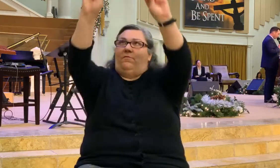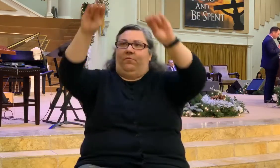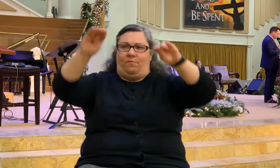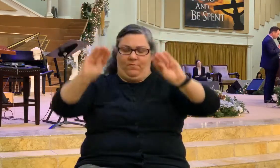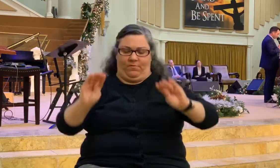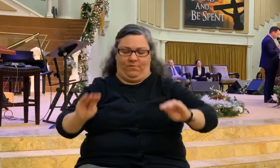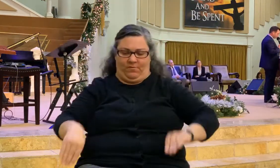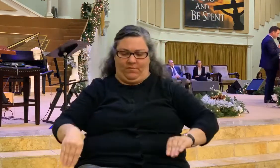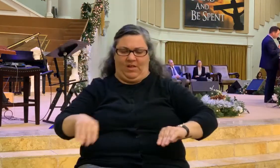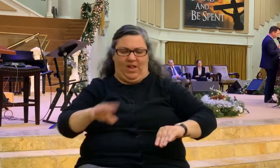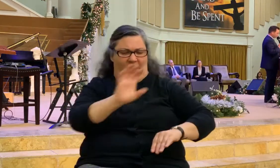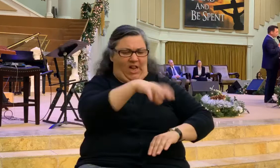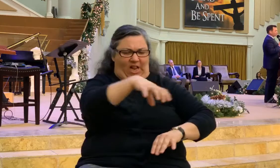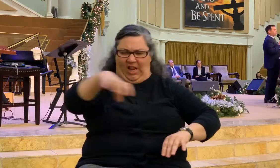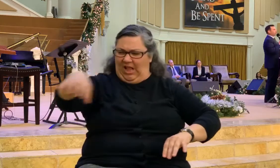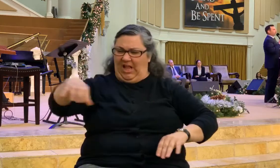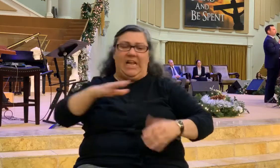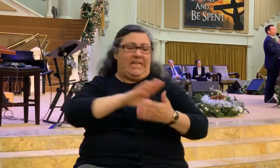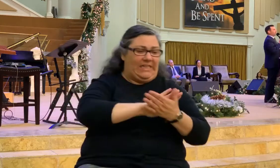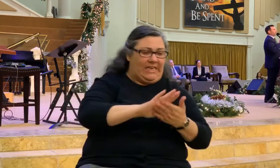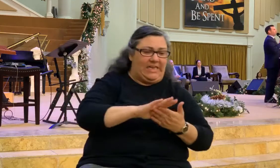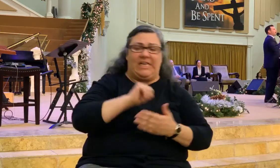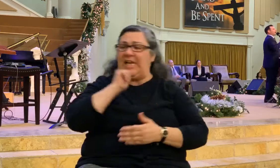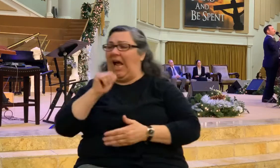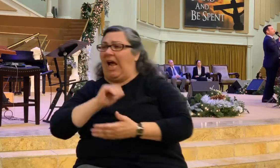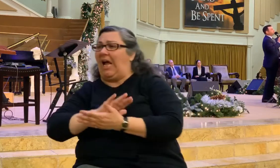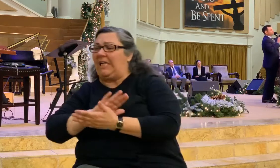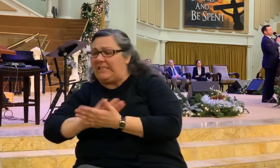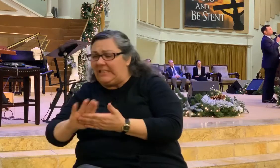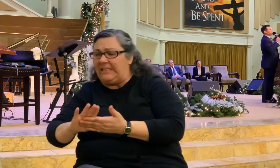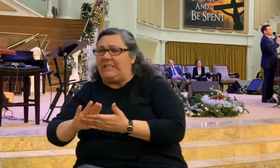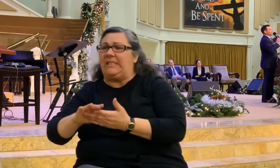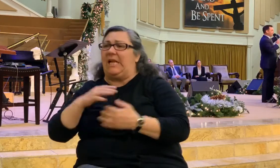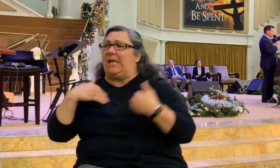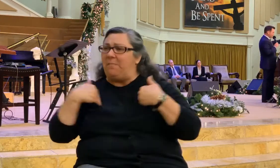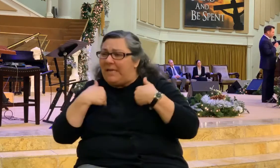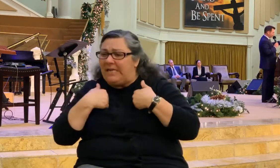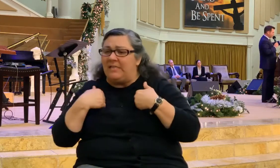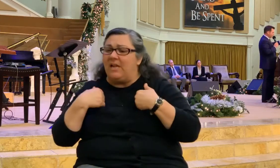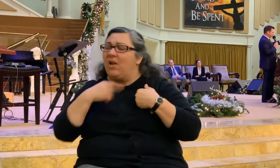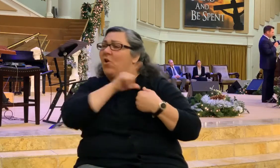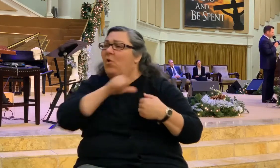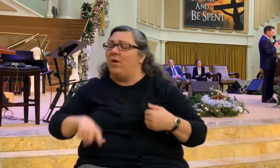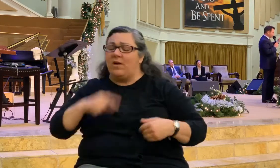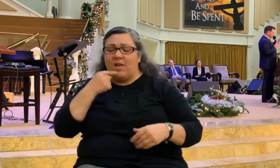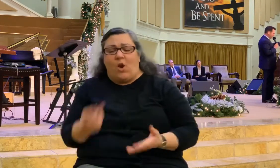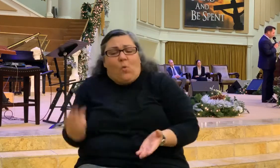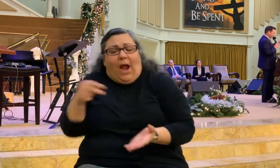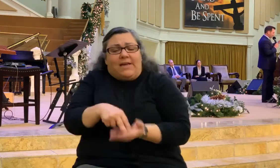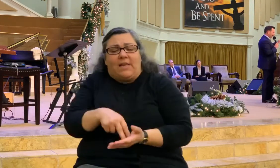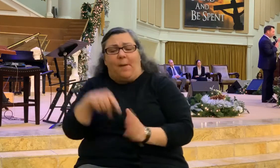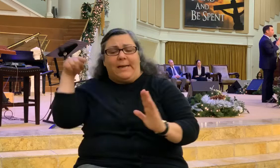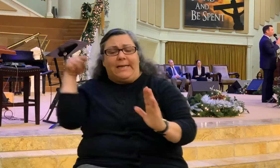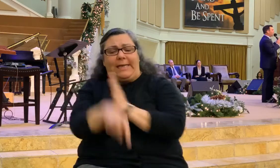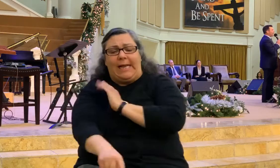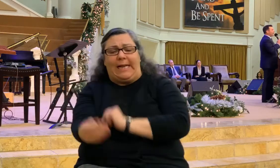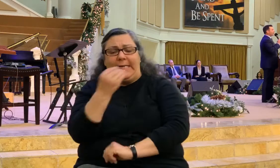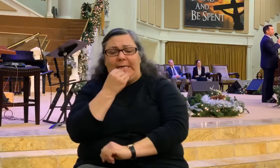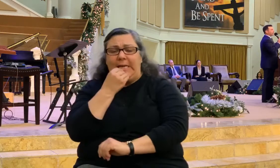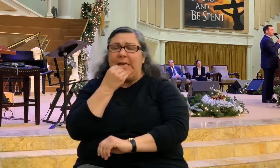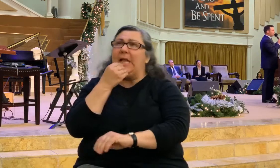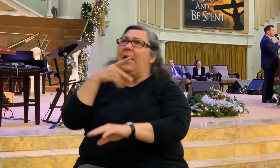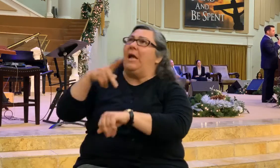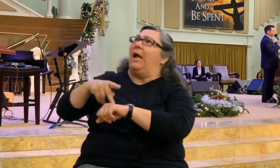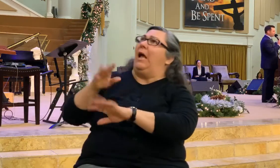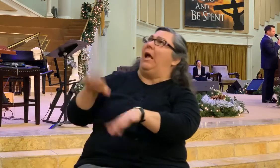and unclean beasts, to which the Lord told Peter, "Rise, Peter, slay and eat." To which Peter replied, "Lord,